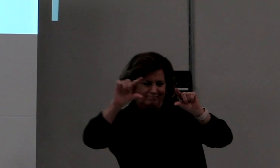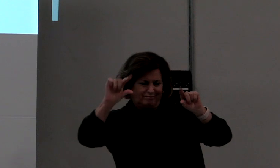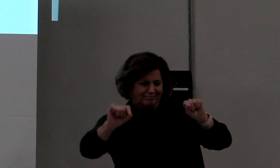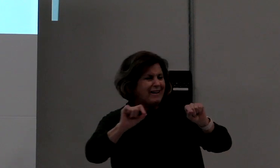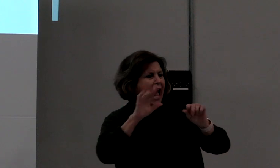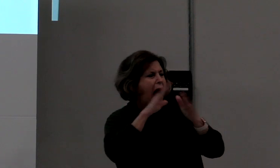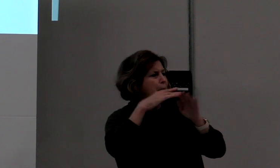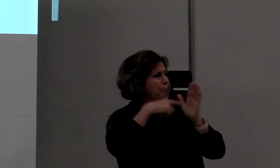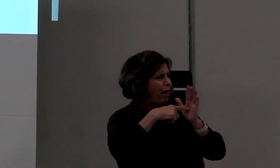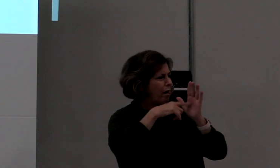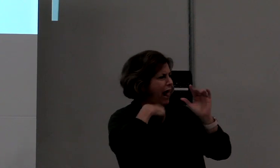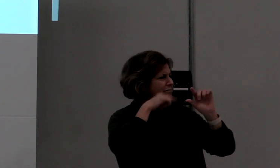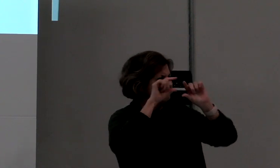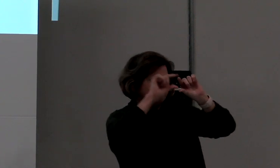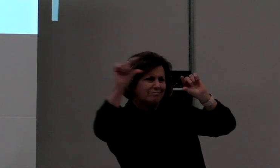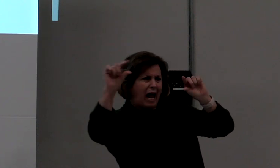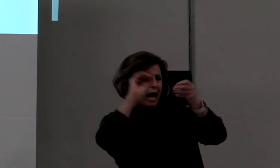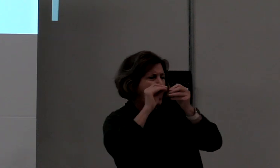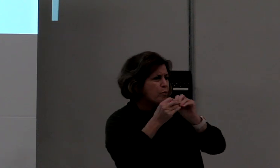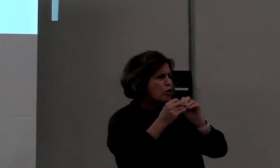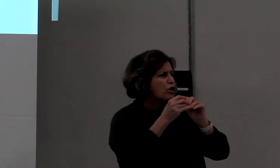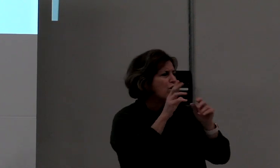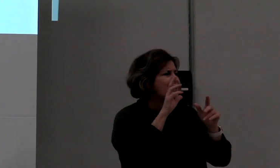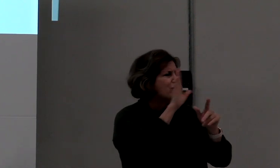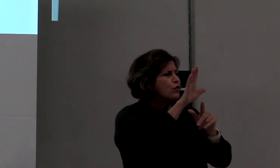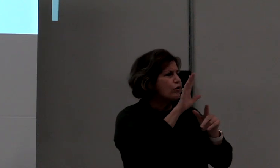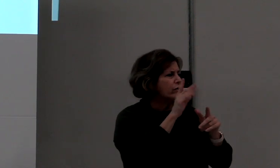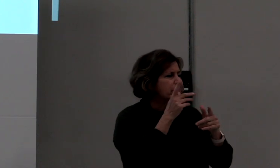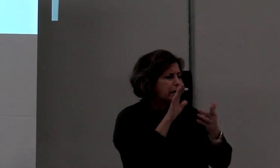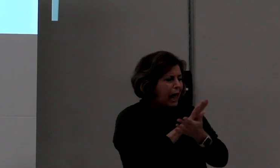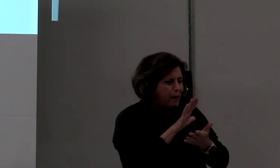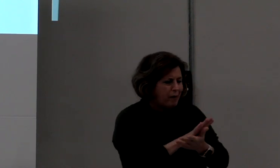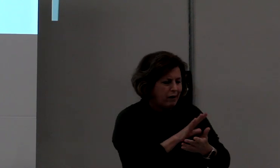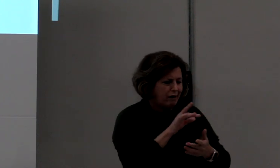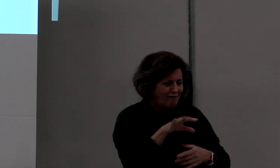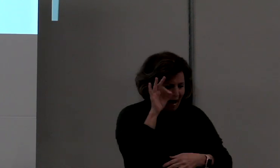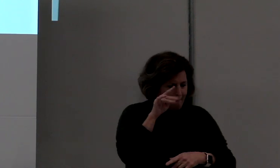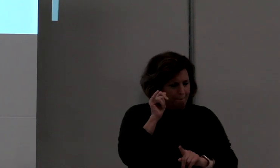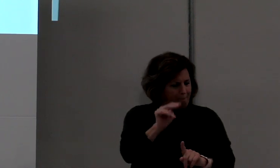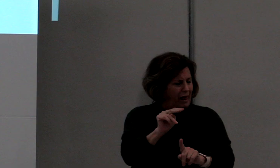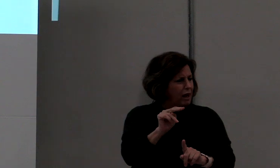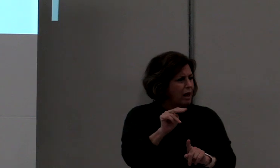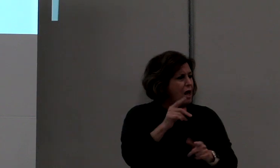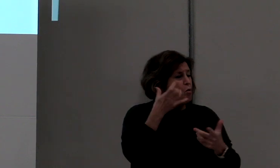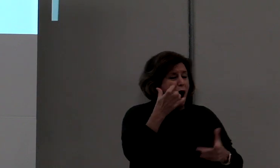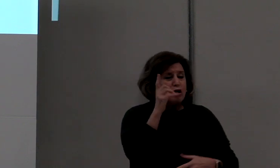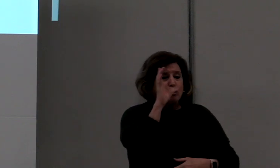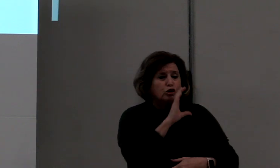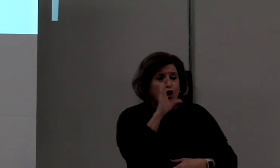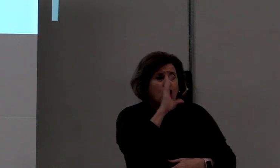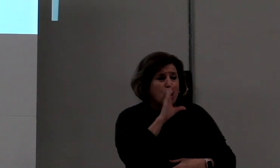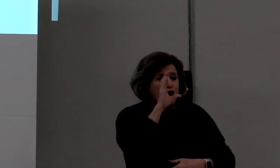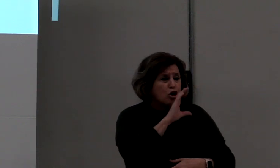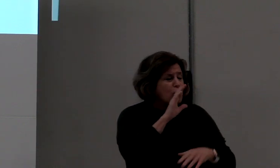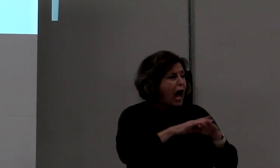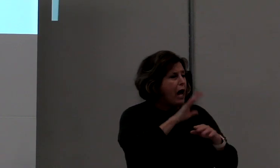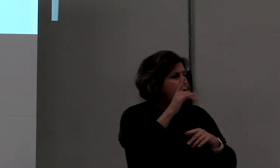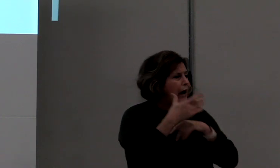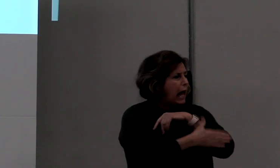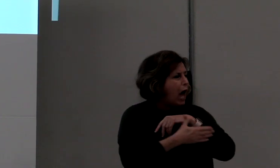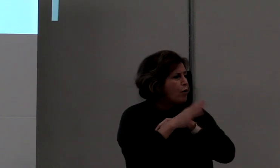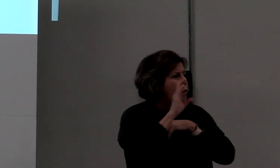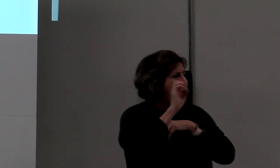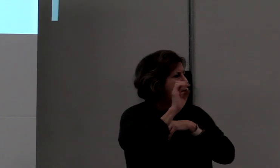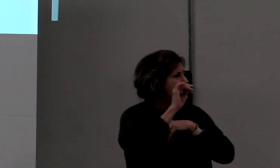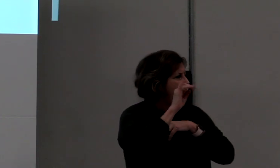tax bill. Usually in your closing statements, you can find your PIN. If you want to do a search on the county website, you can